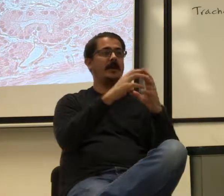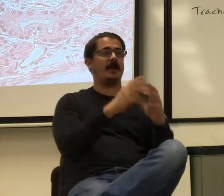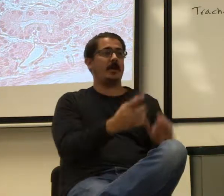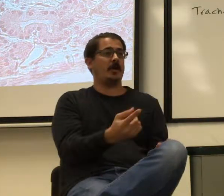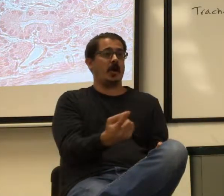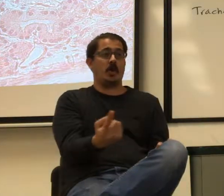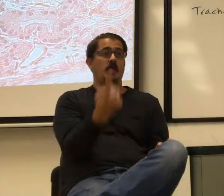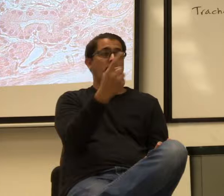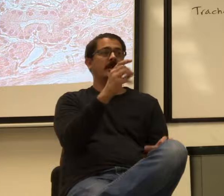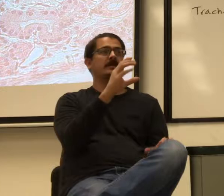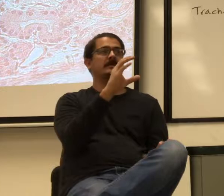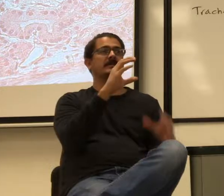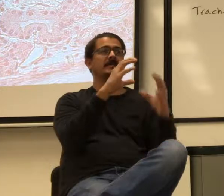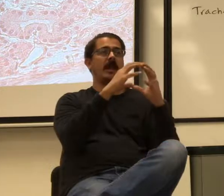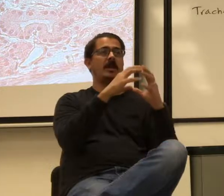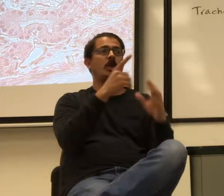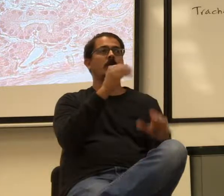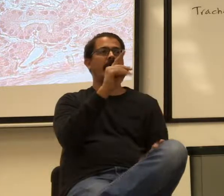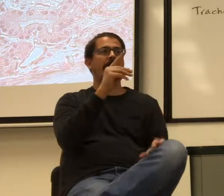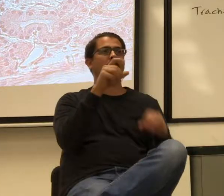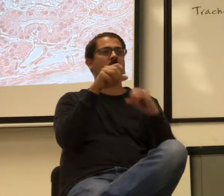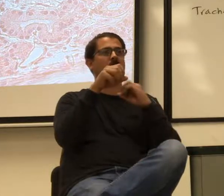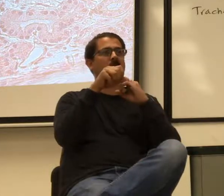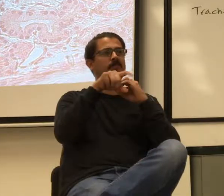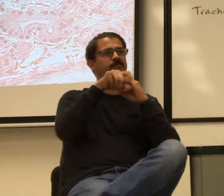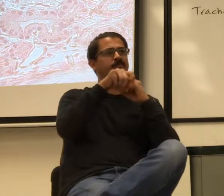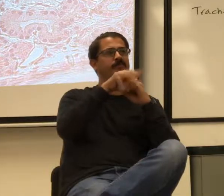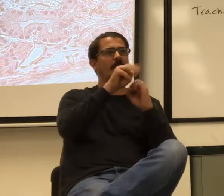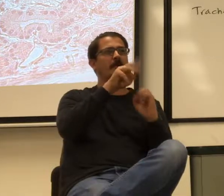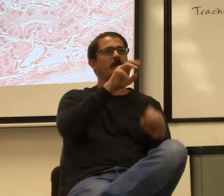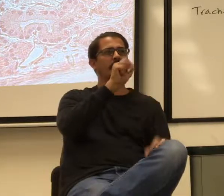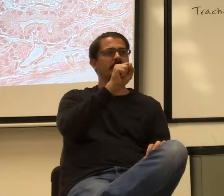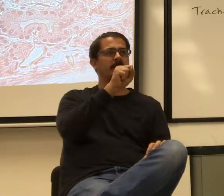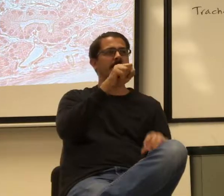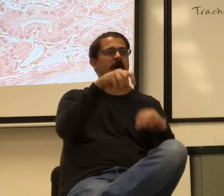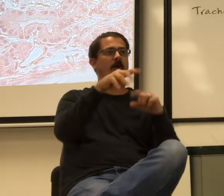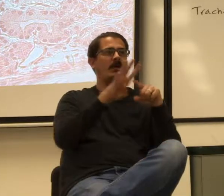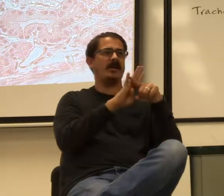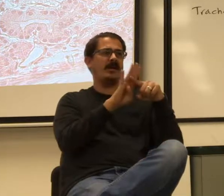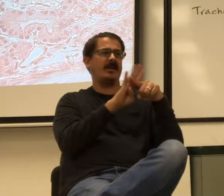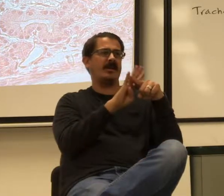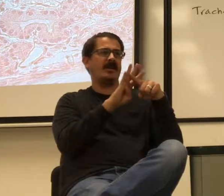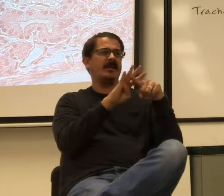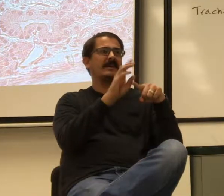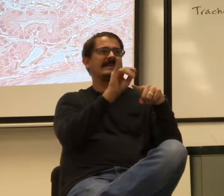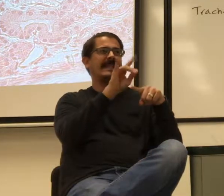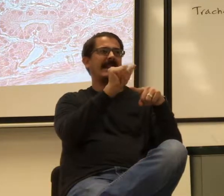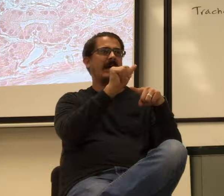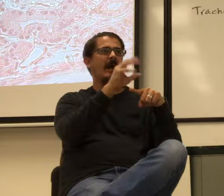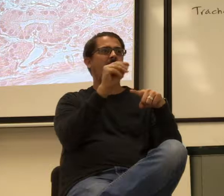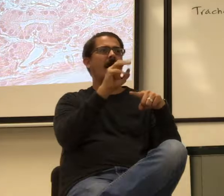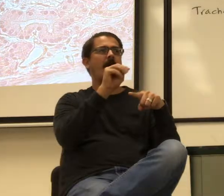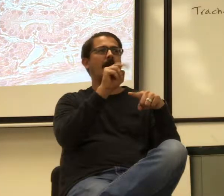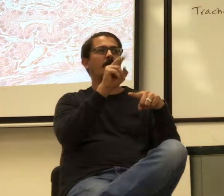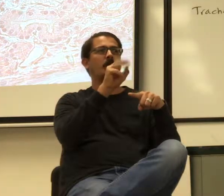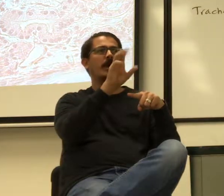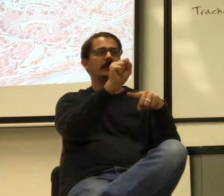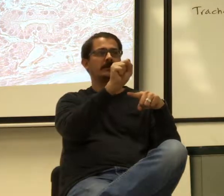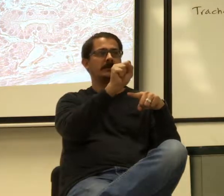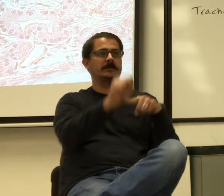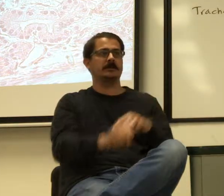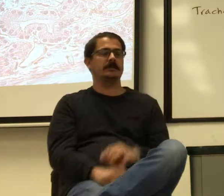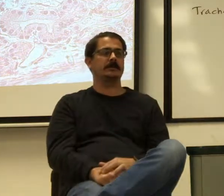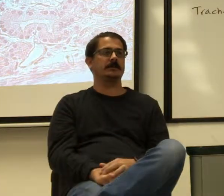glands that secrete mucus. So it's all about the cilia and the mucus. Now,